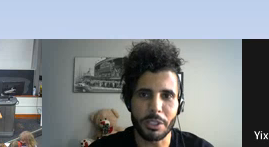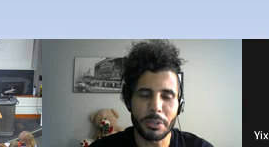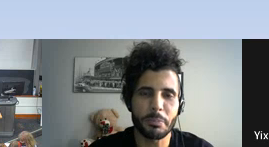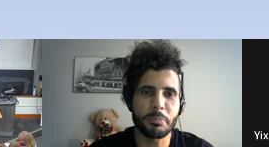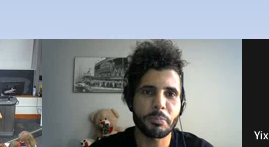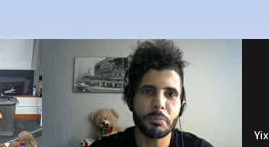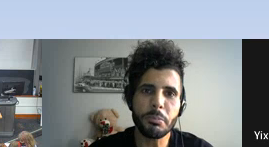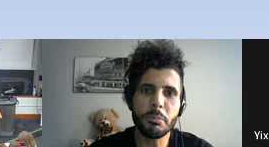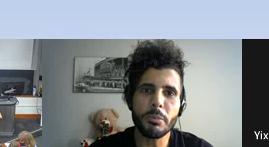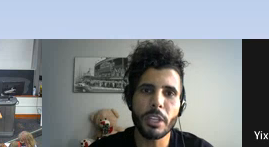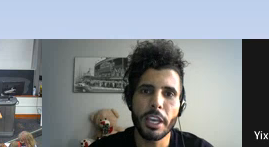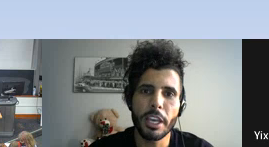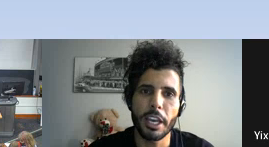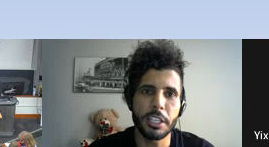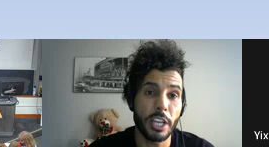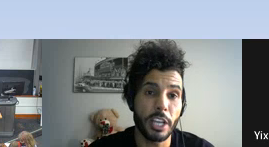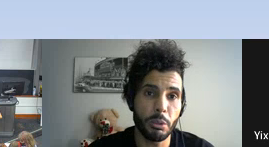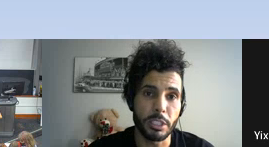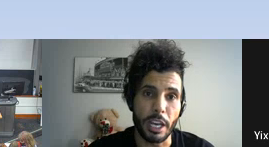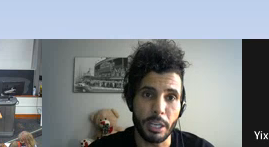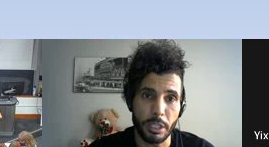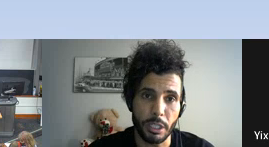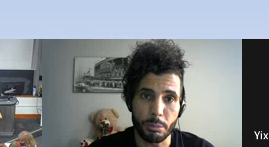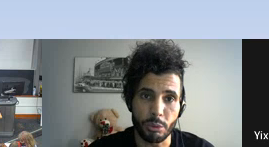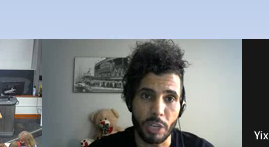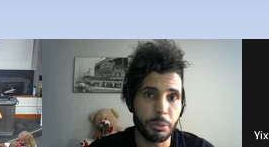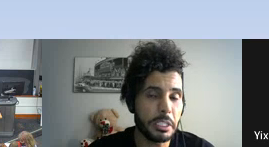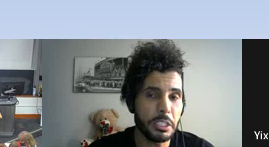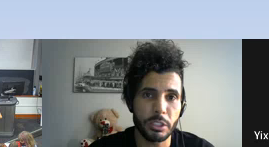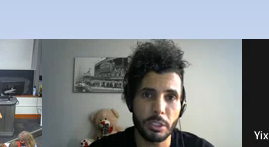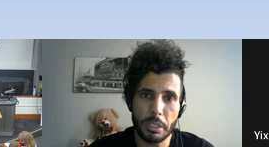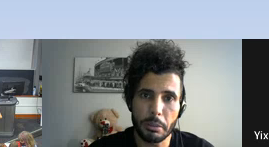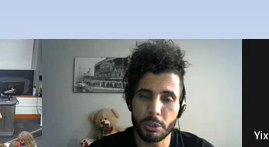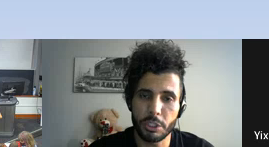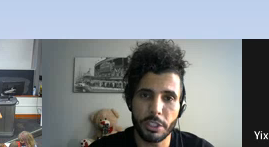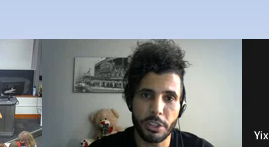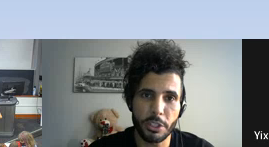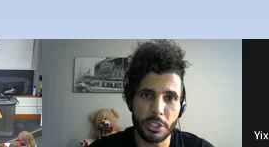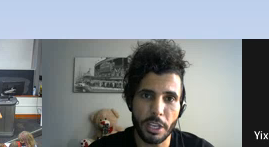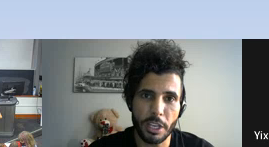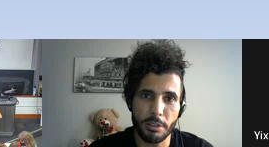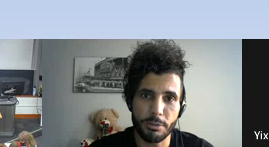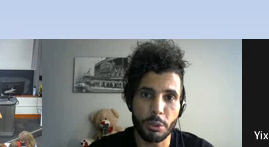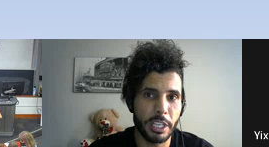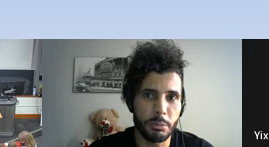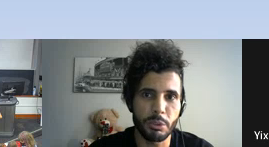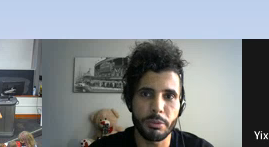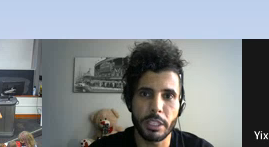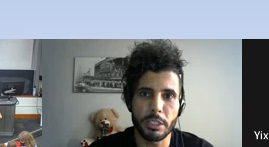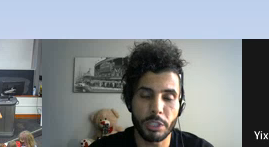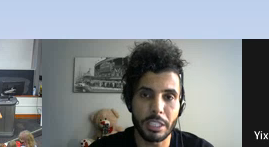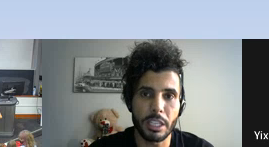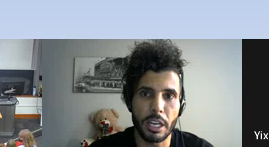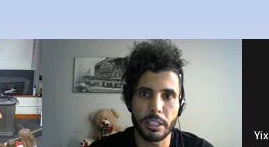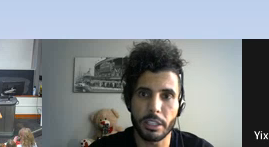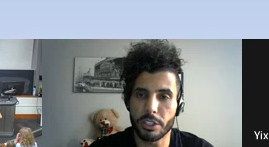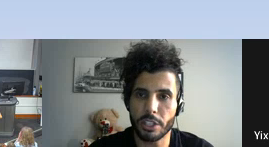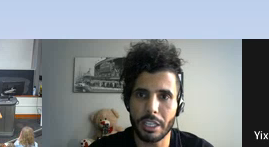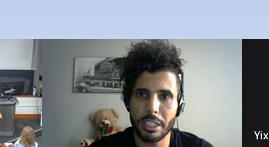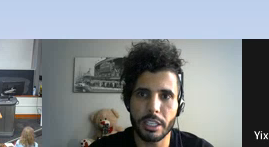here. And it's not only brow raise. You see that there is a forward head movement or head nod. There's eye gaze.